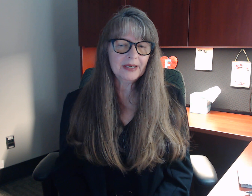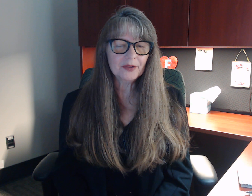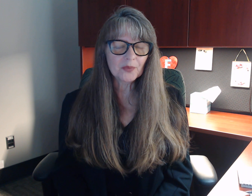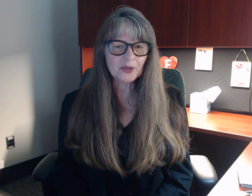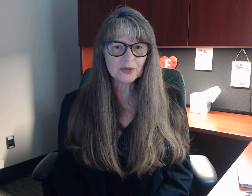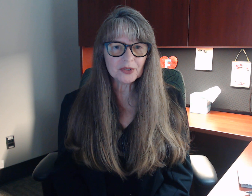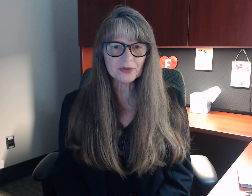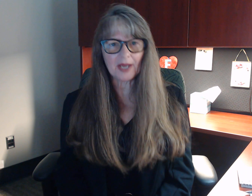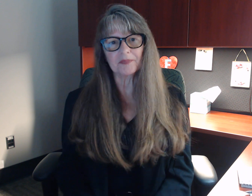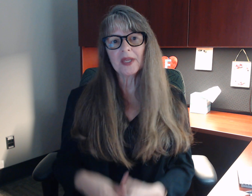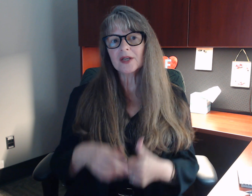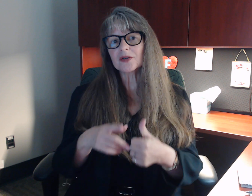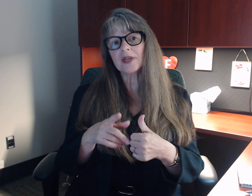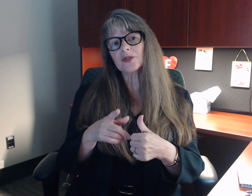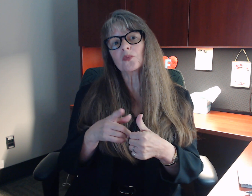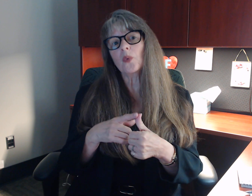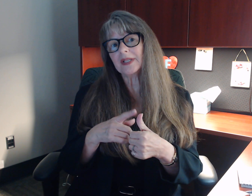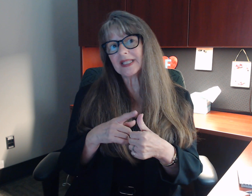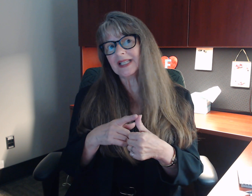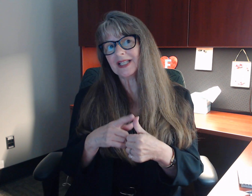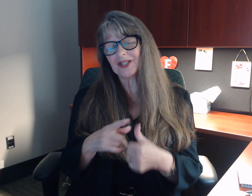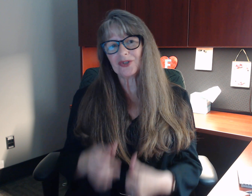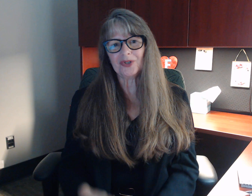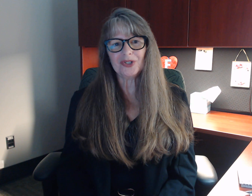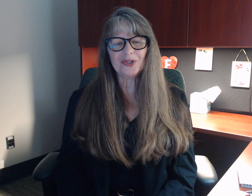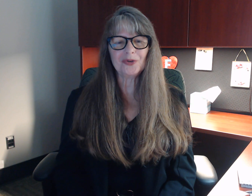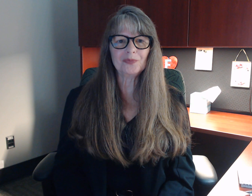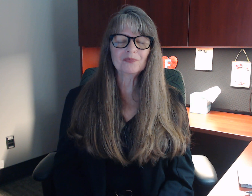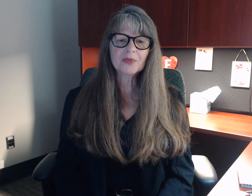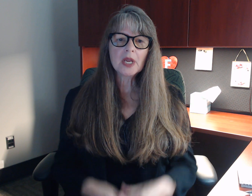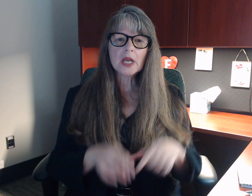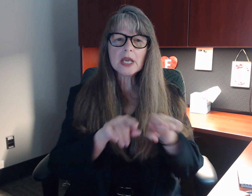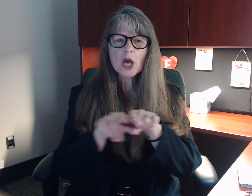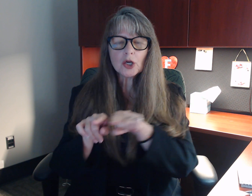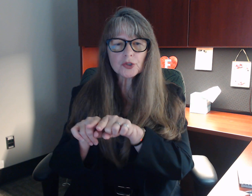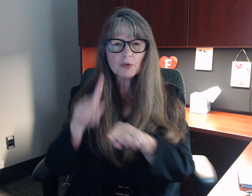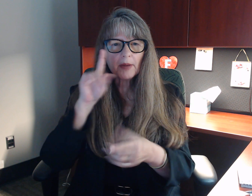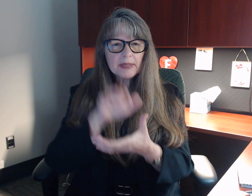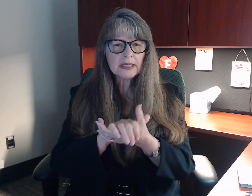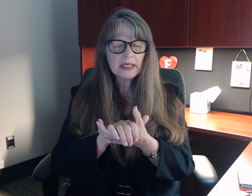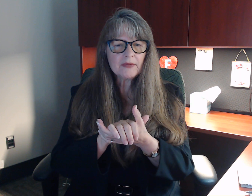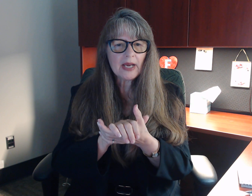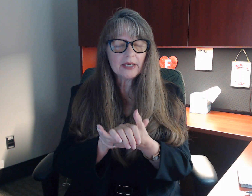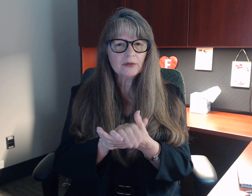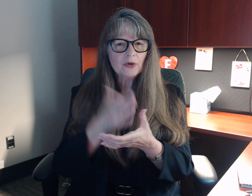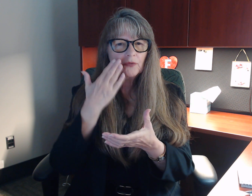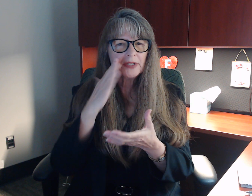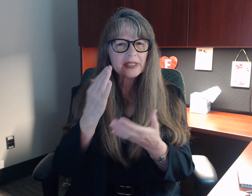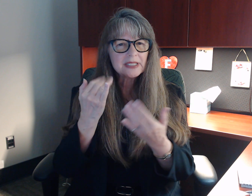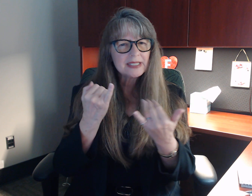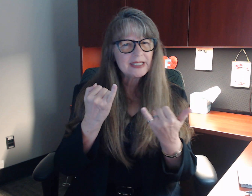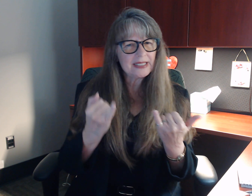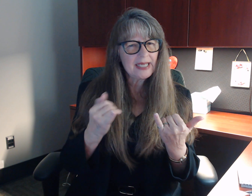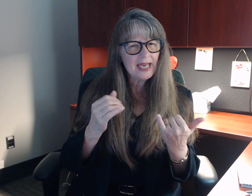one, you could do that. So that's one sentence you could do. And also, I believe, I don't know if it's today